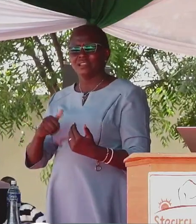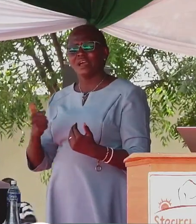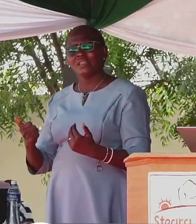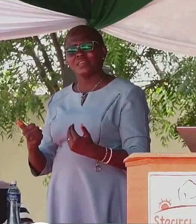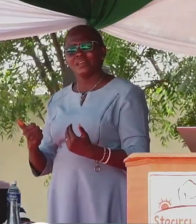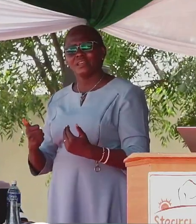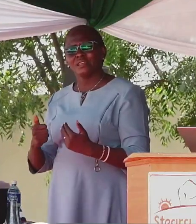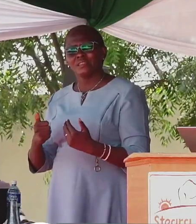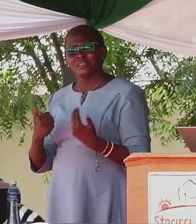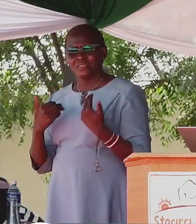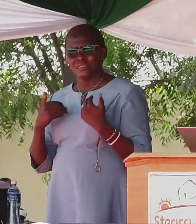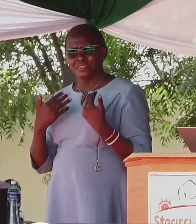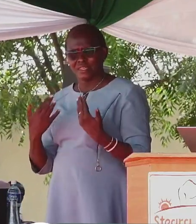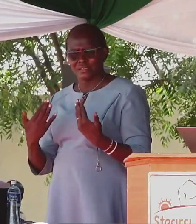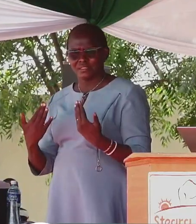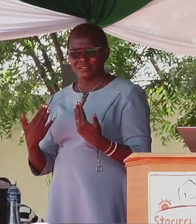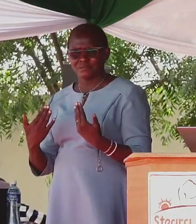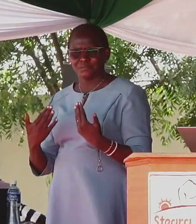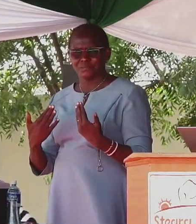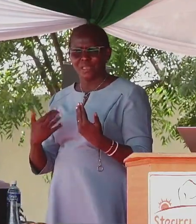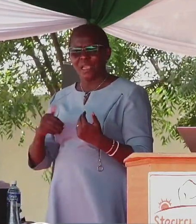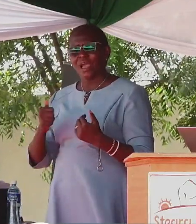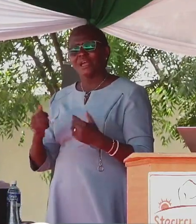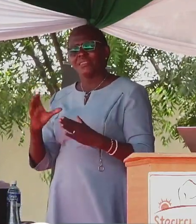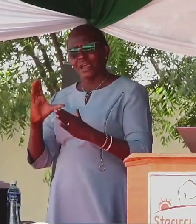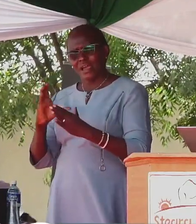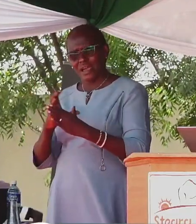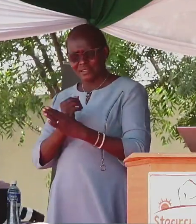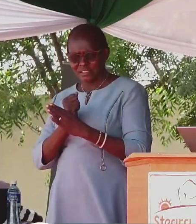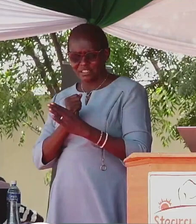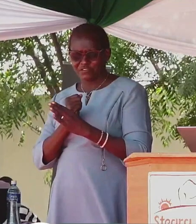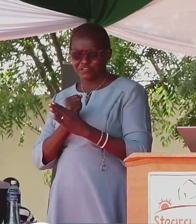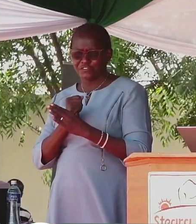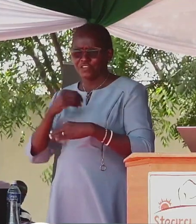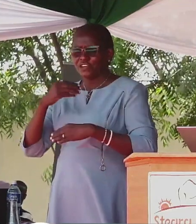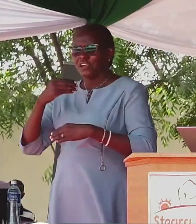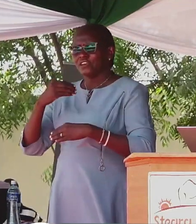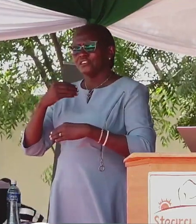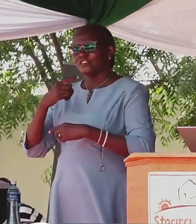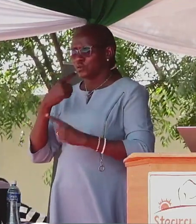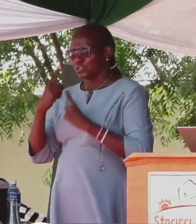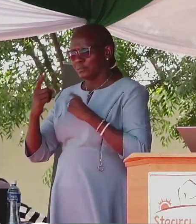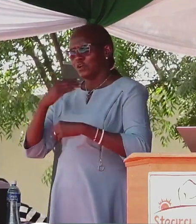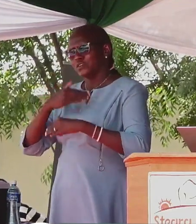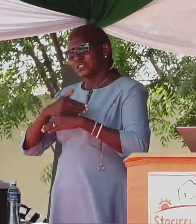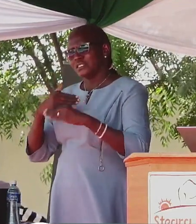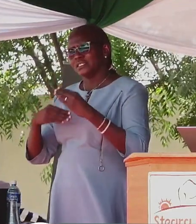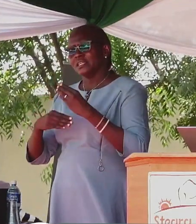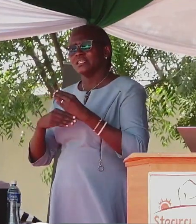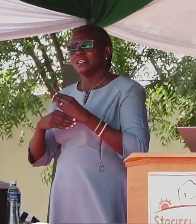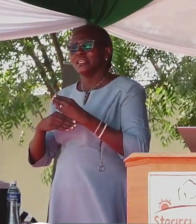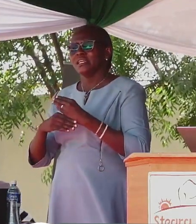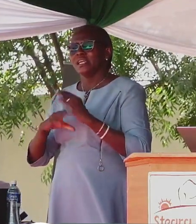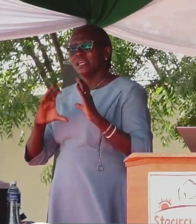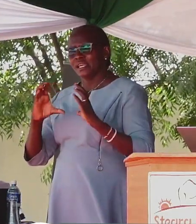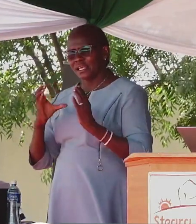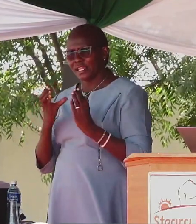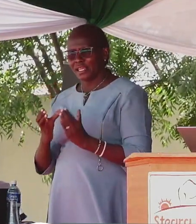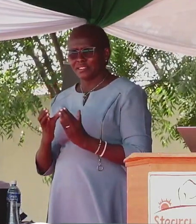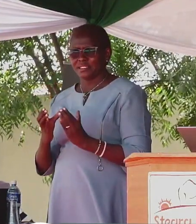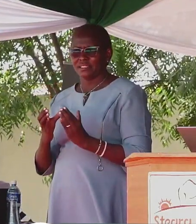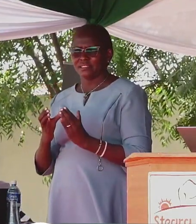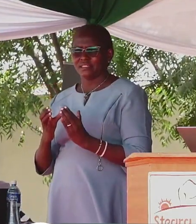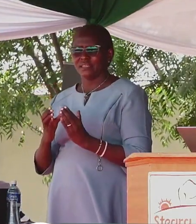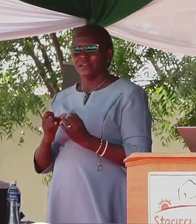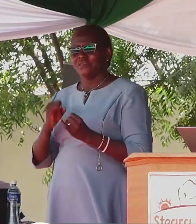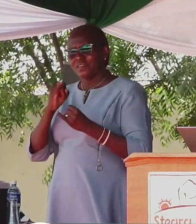have. On some other achievements, I talked about construction of ECDs. So far, by the